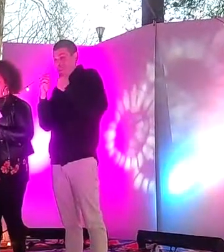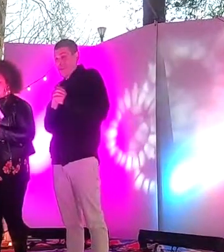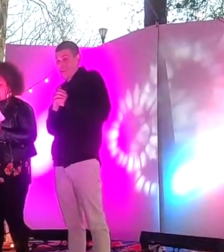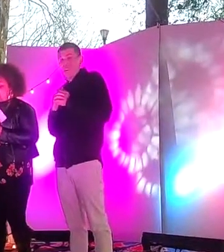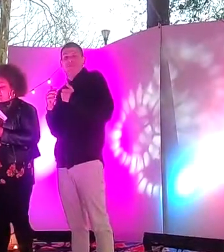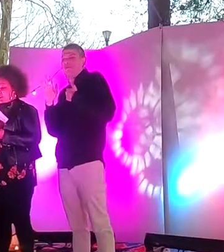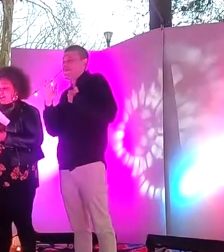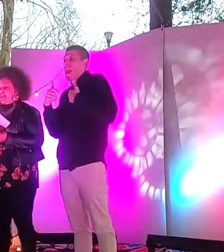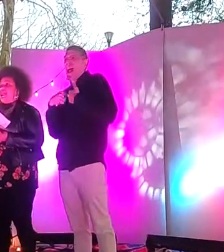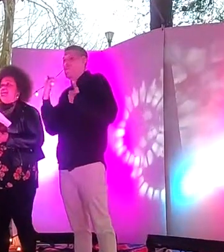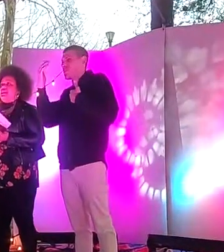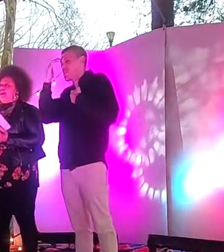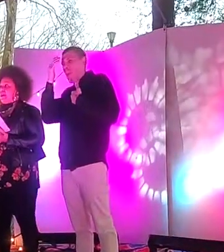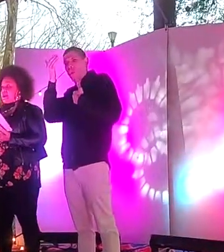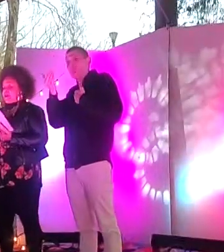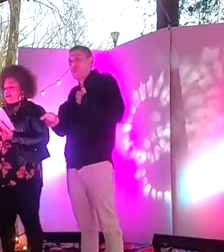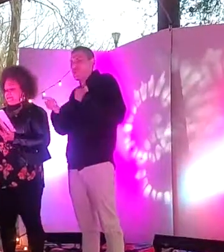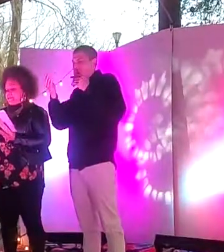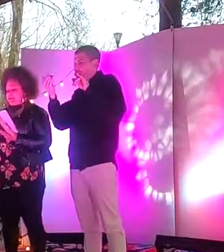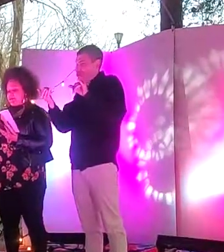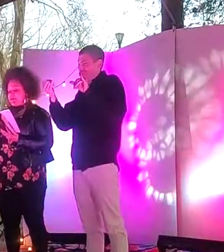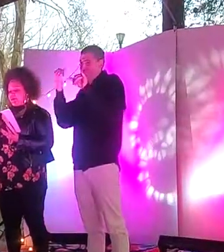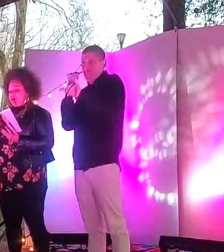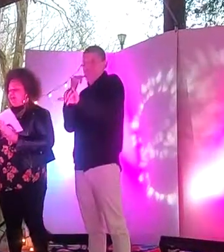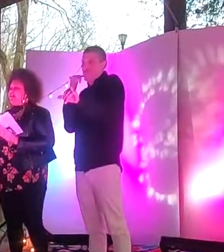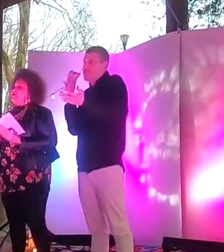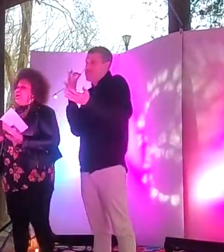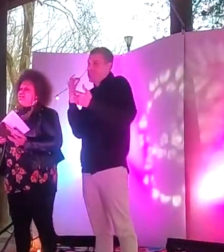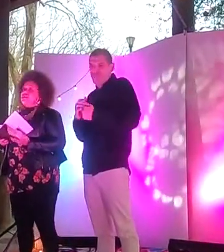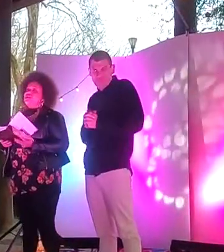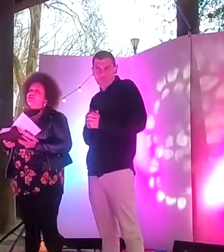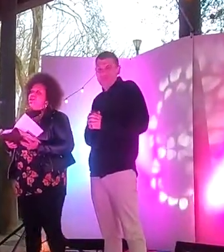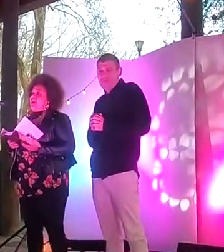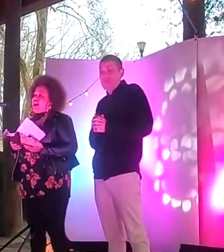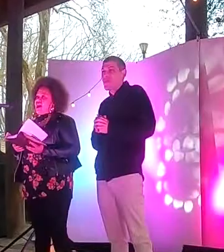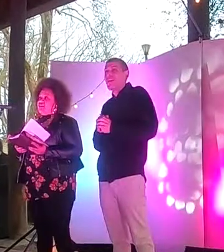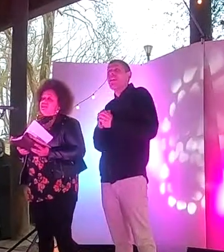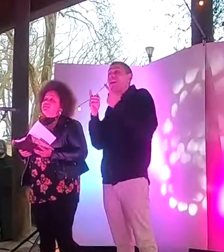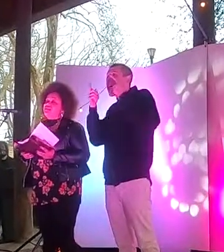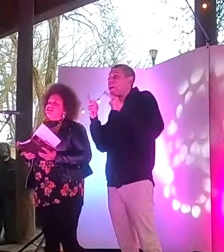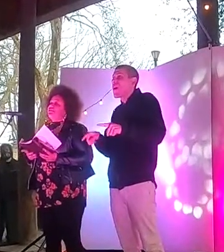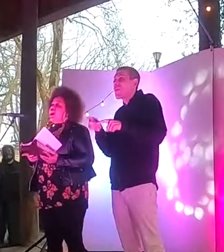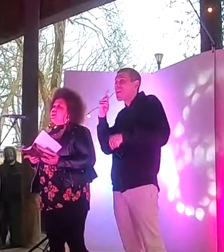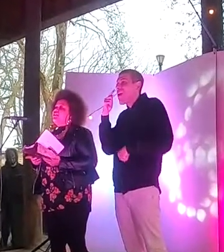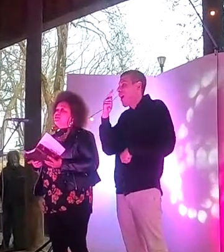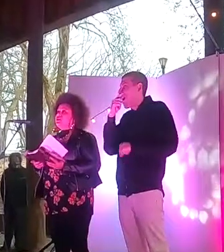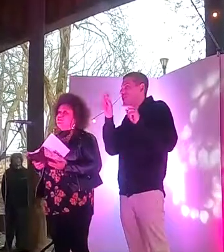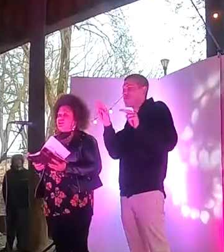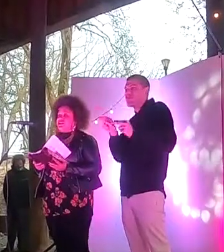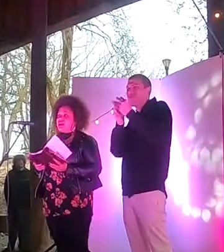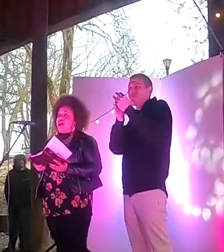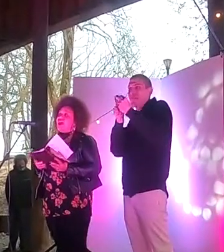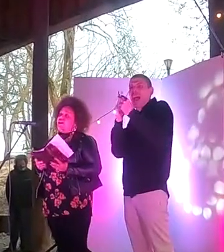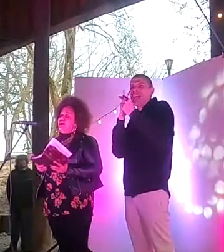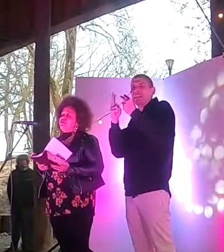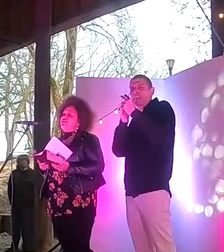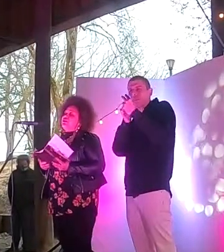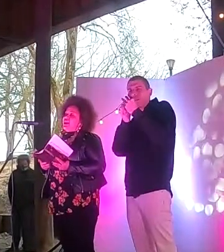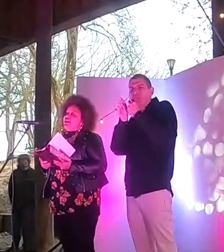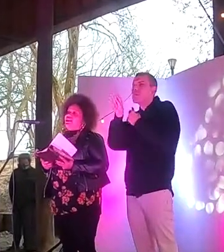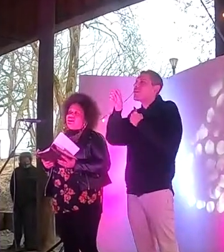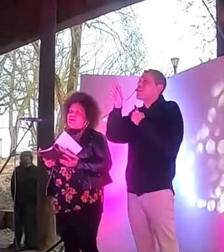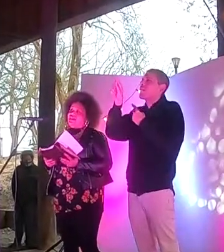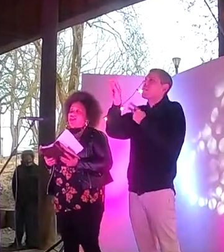I've known you since the beginning and the end. That when I look into your eyes, I see the entire universe and